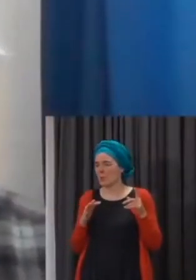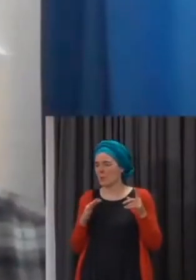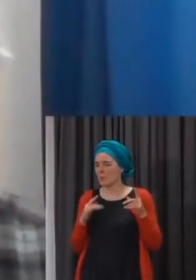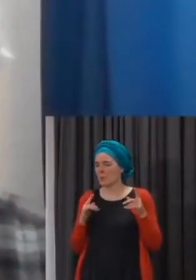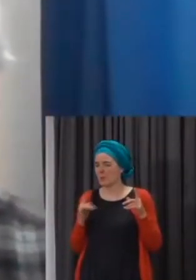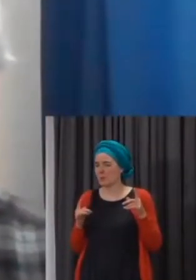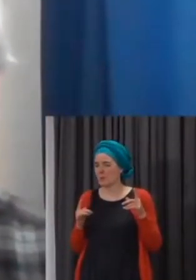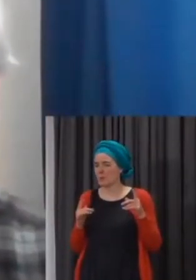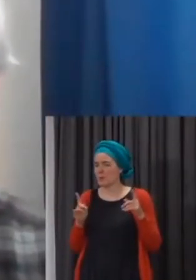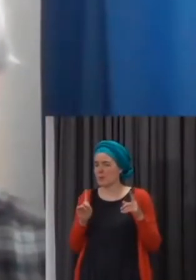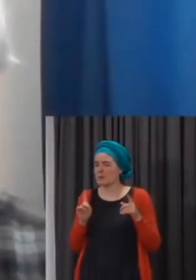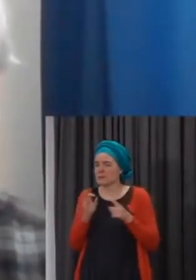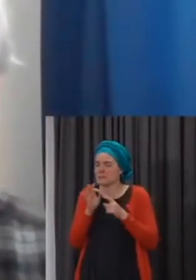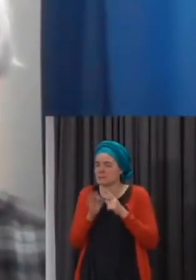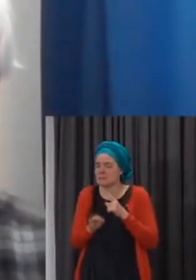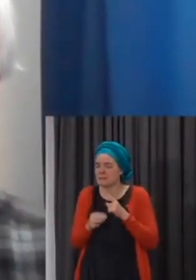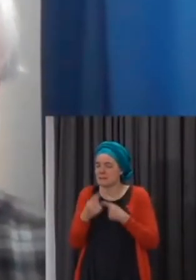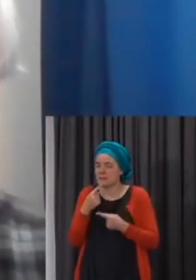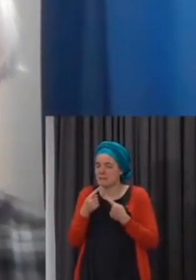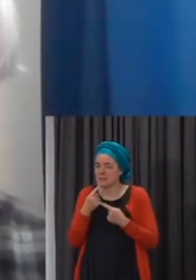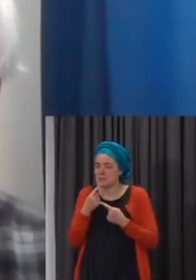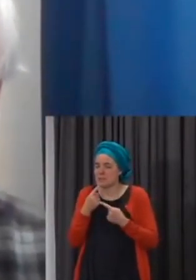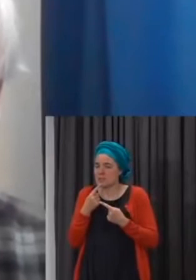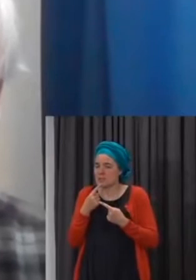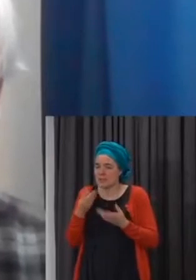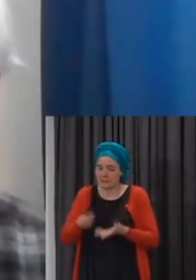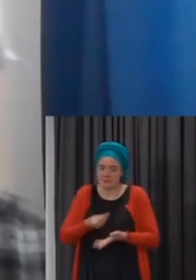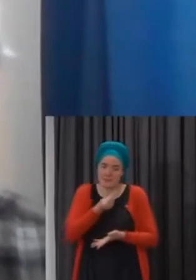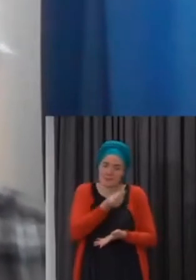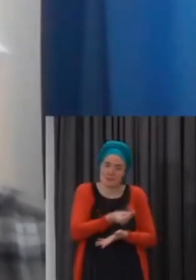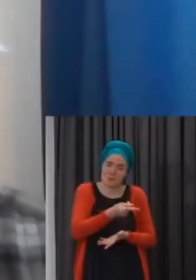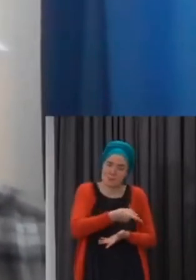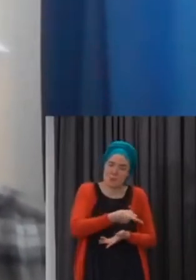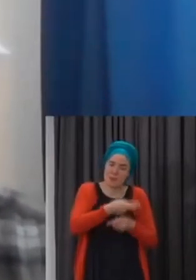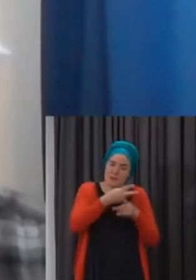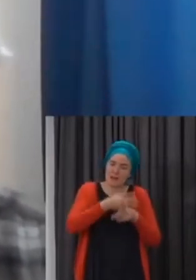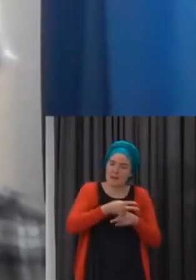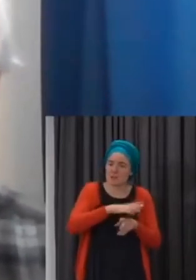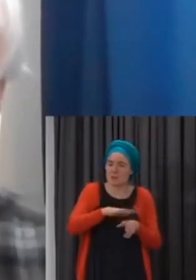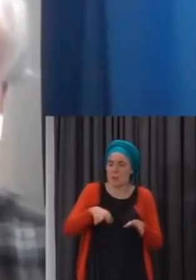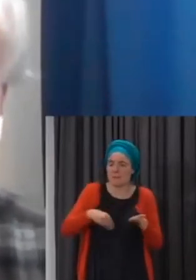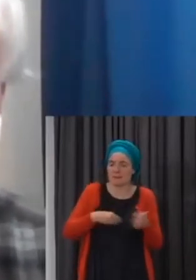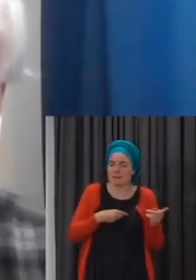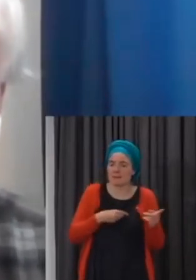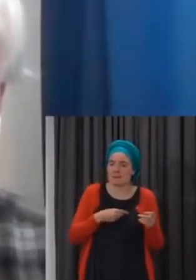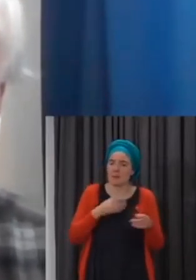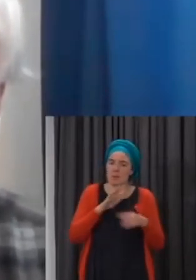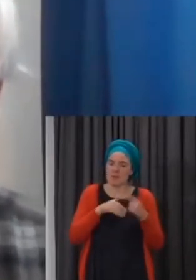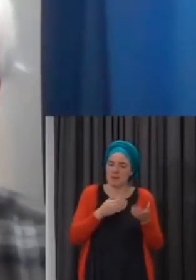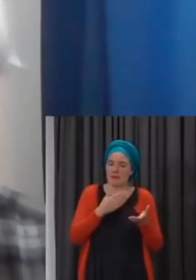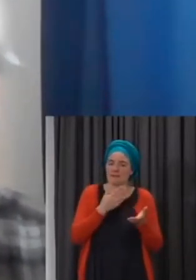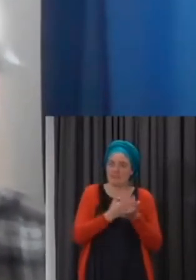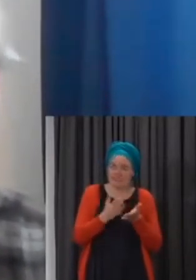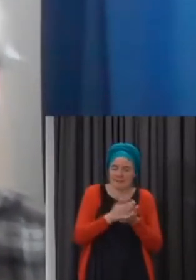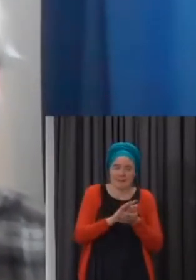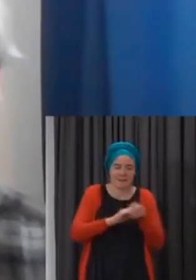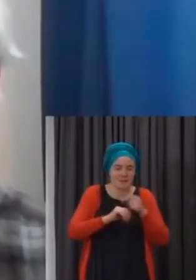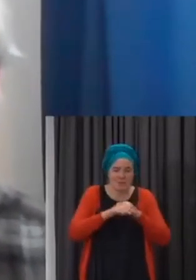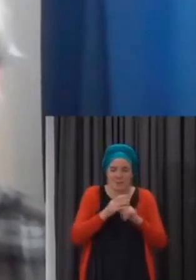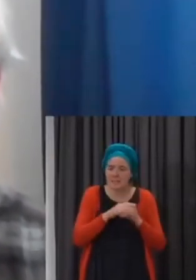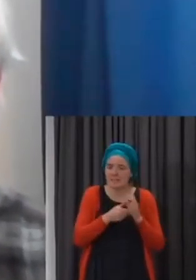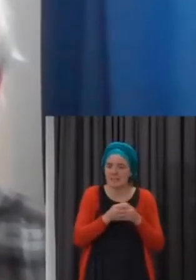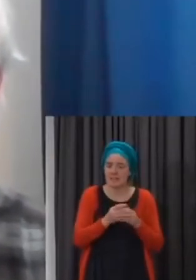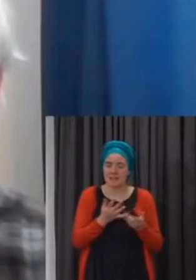specific information is given to the unpaid carer regarding hygiene, how close they can get, and all those sorts